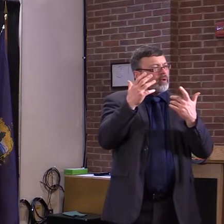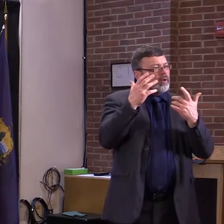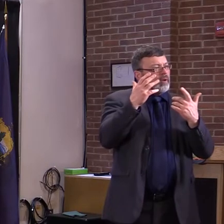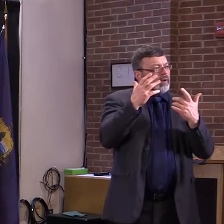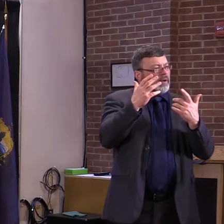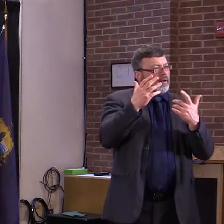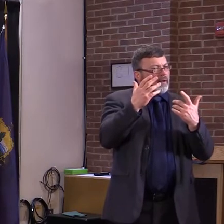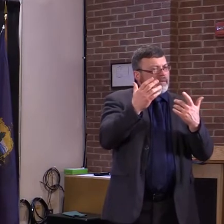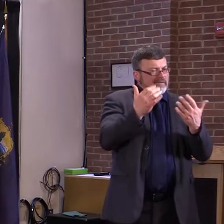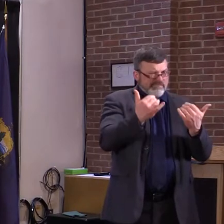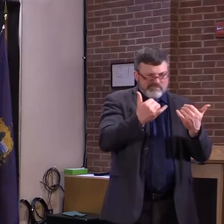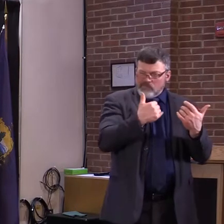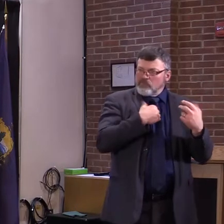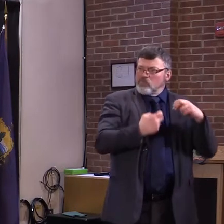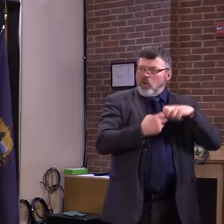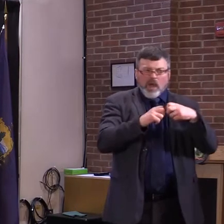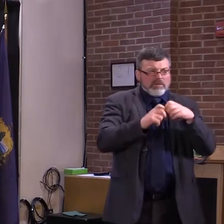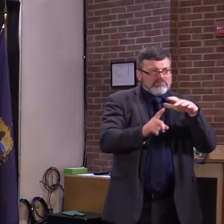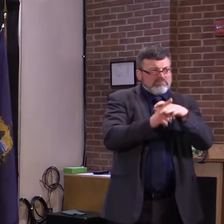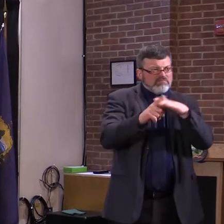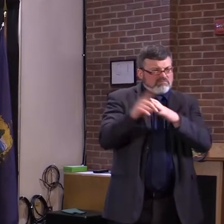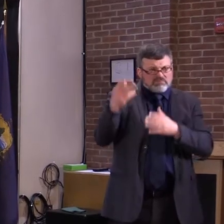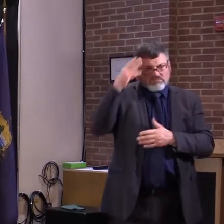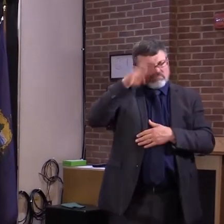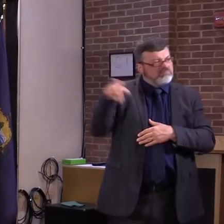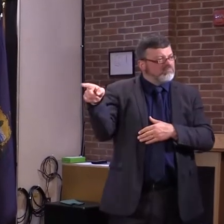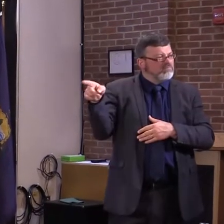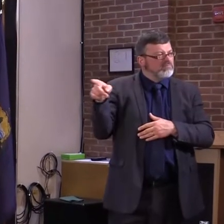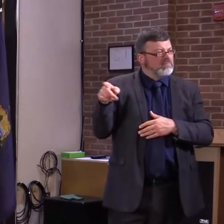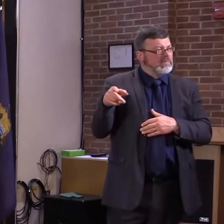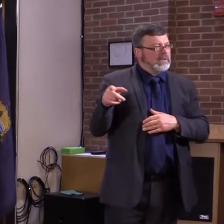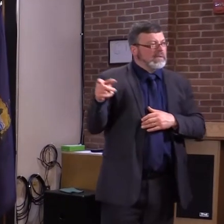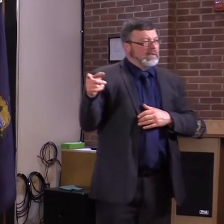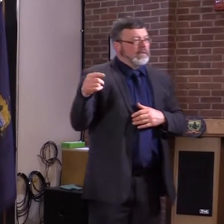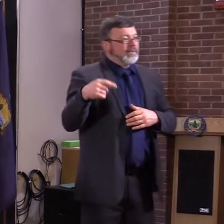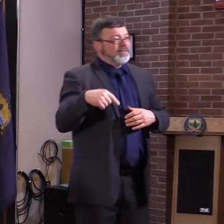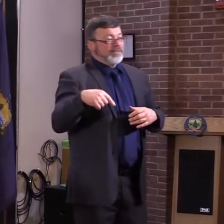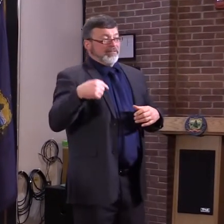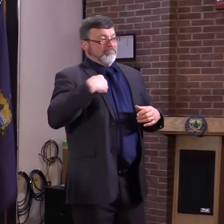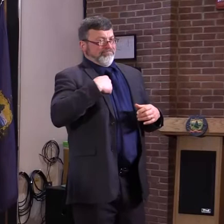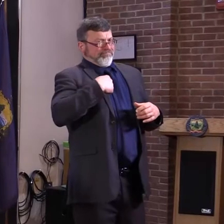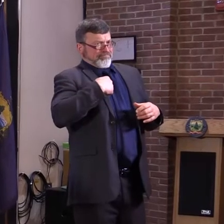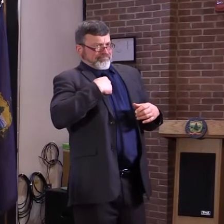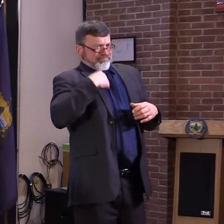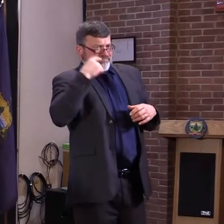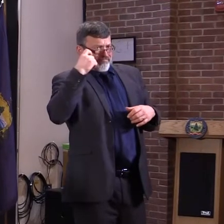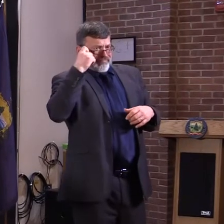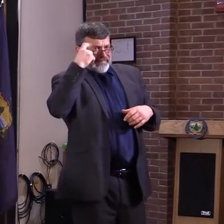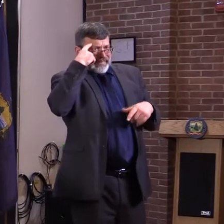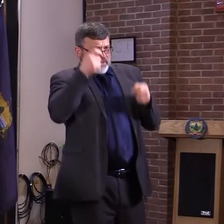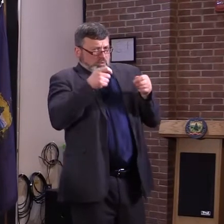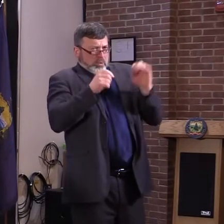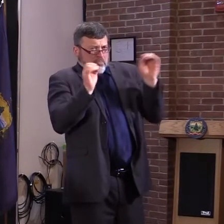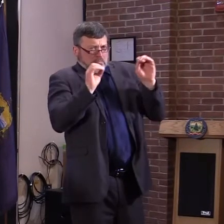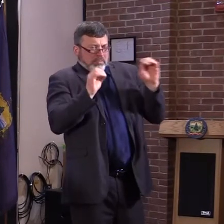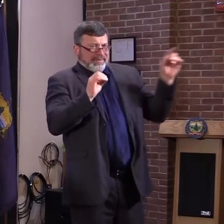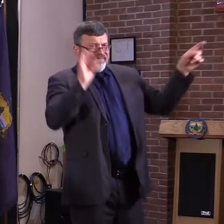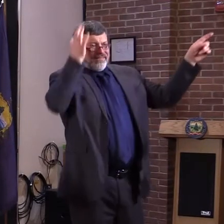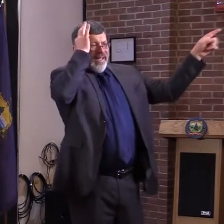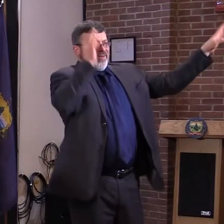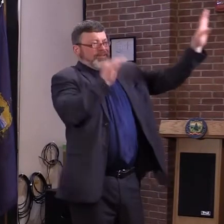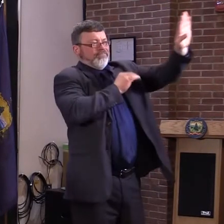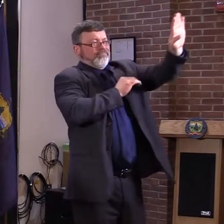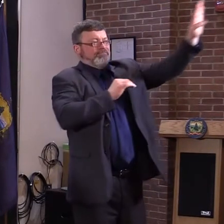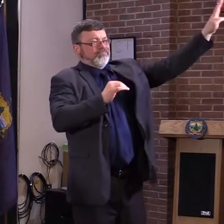obviously, this isn't under state control. This is federal control. It's something that the Canadian government and the U.S. government